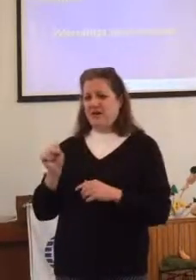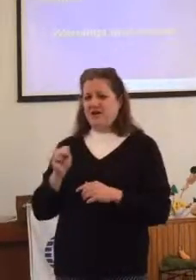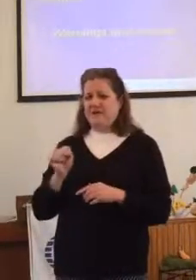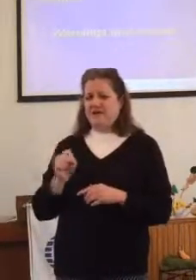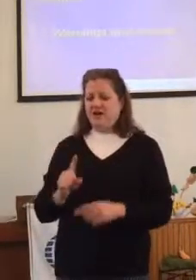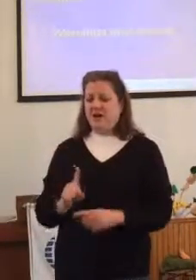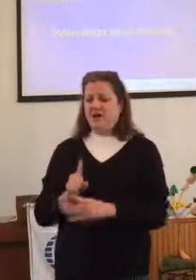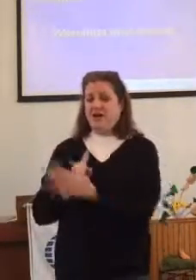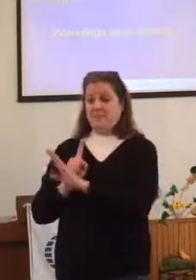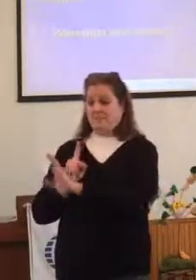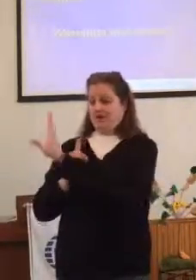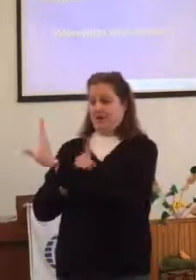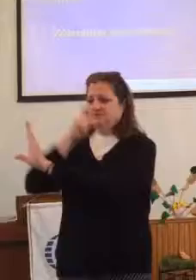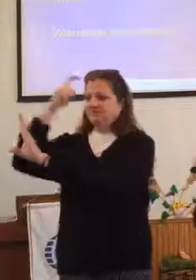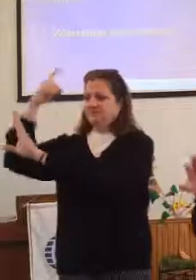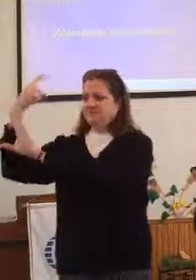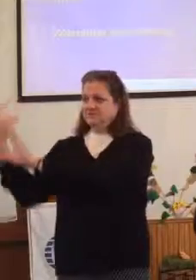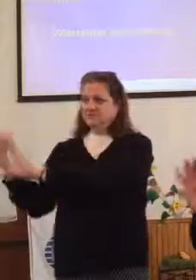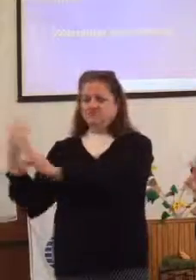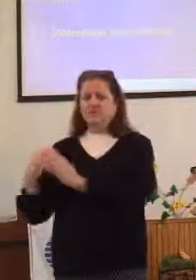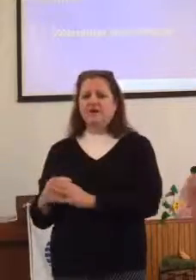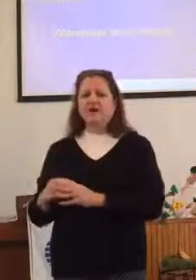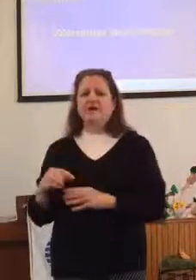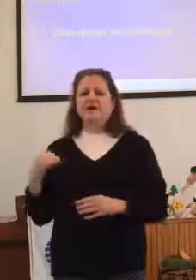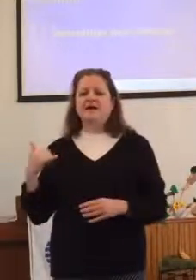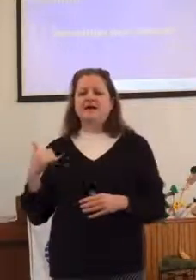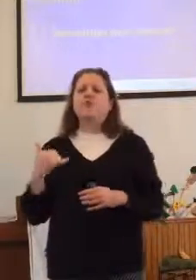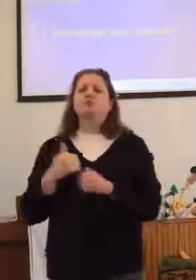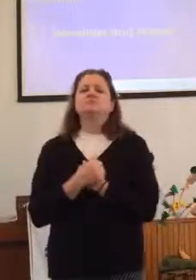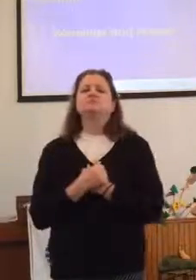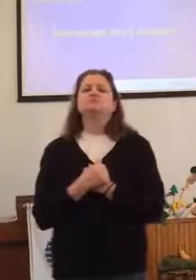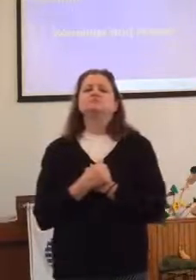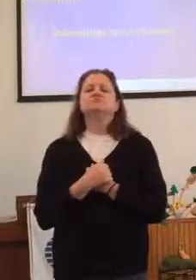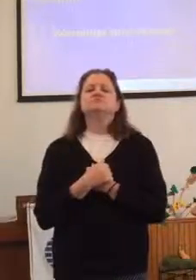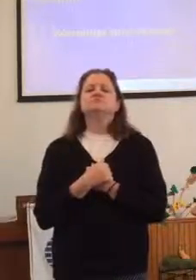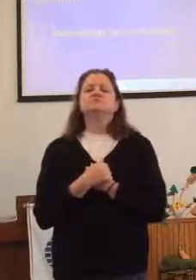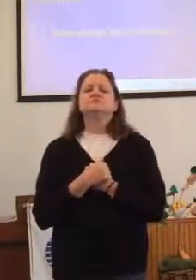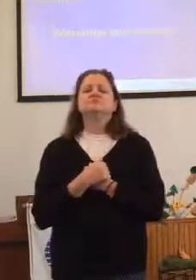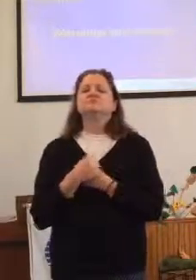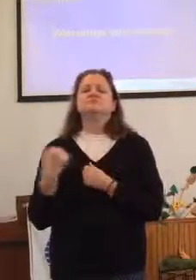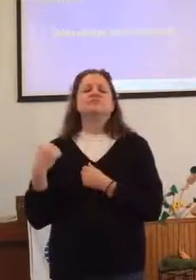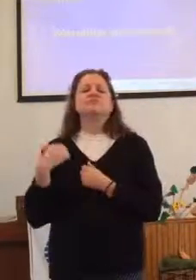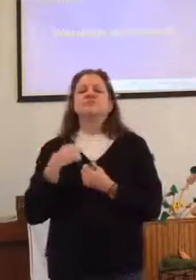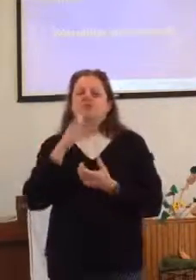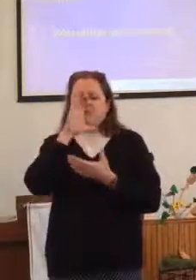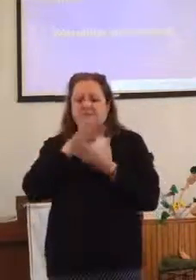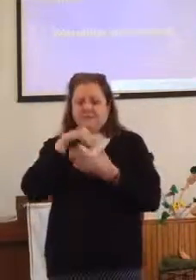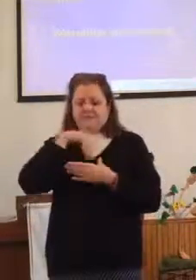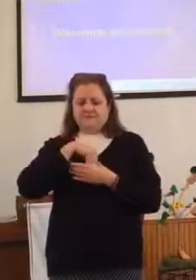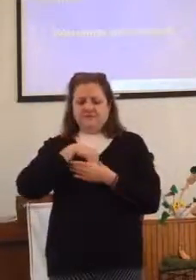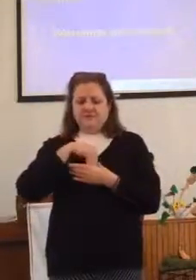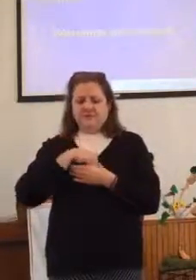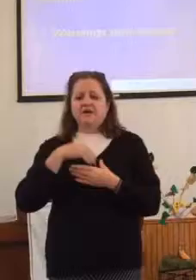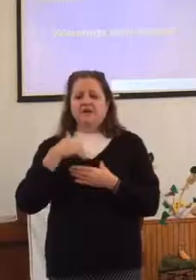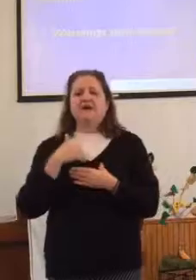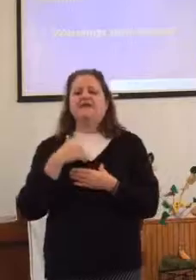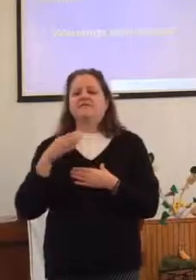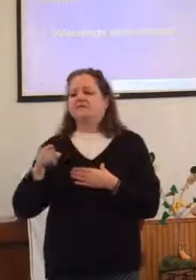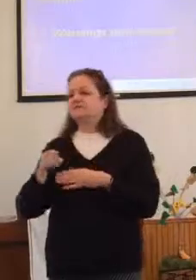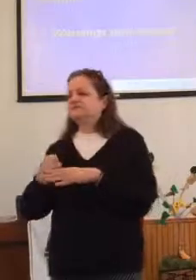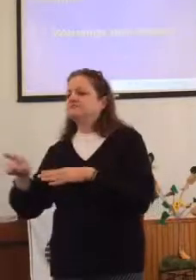pillar, and Yellow stayed behind, believing that there was another